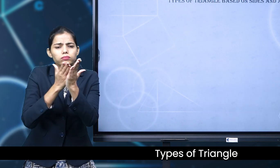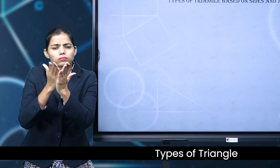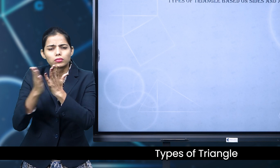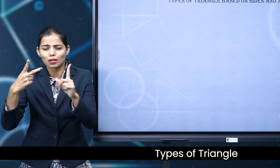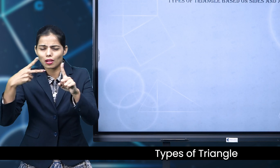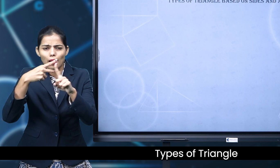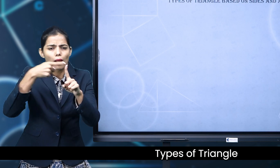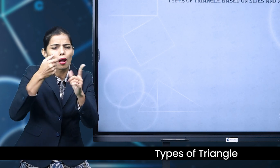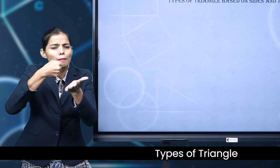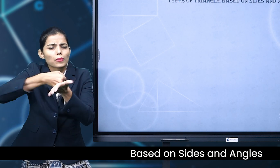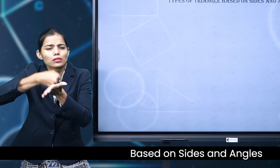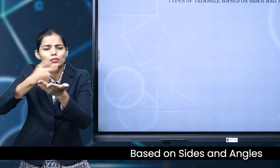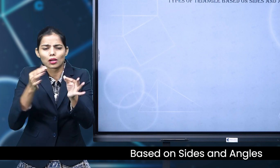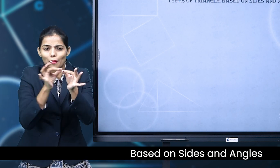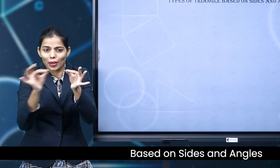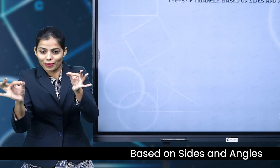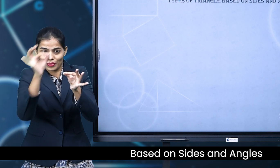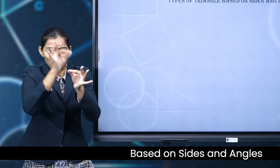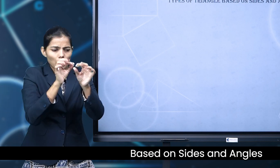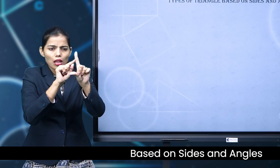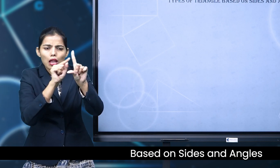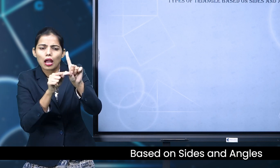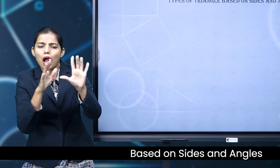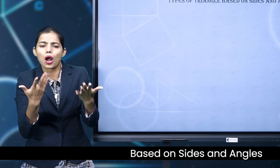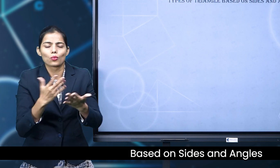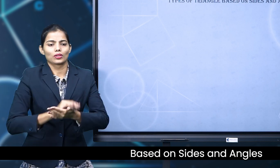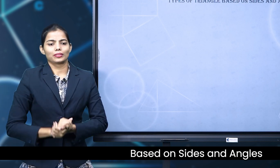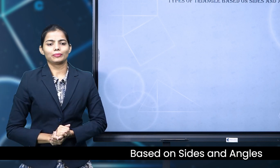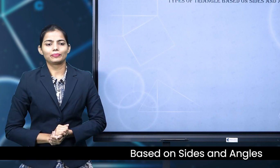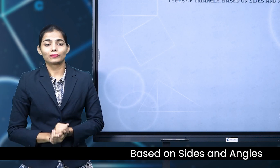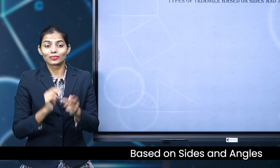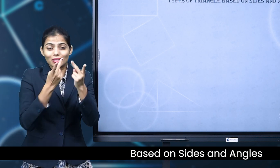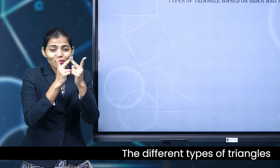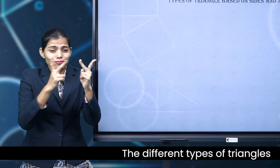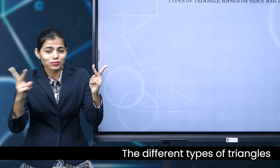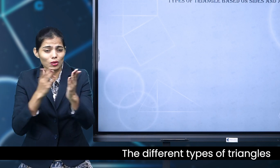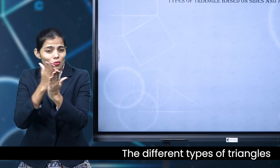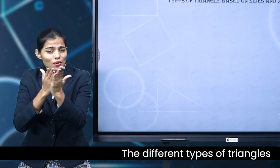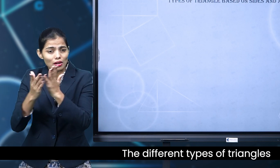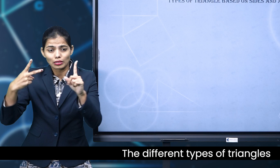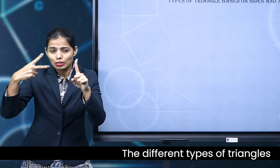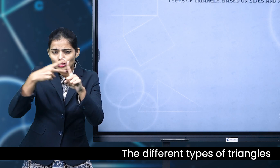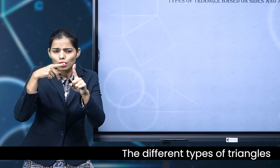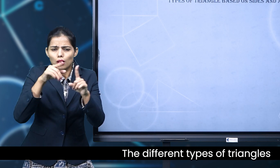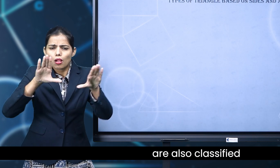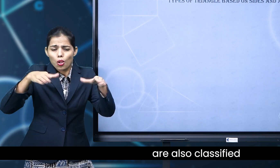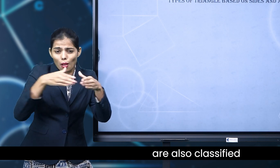Types of triangle based on sides and angles. The different types of triangles are